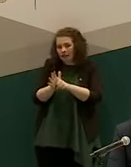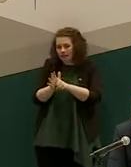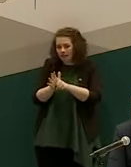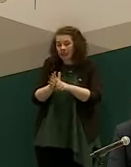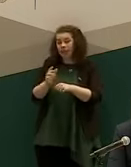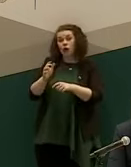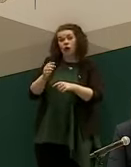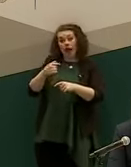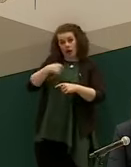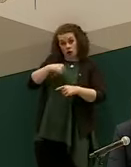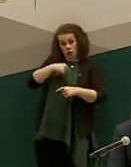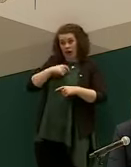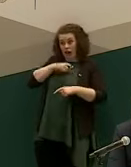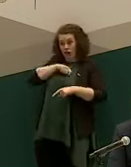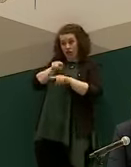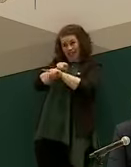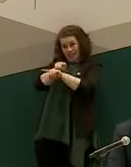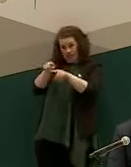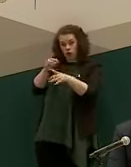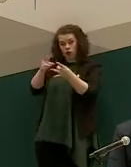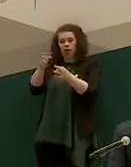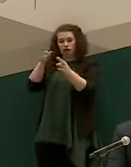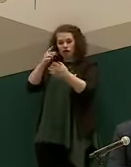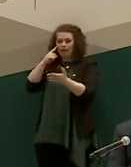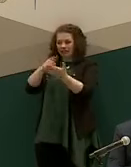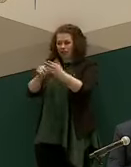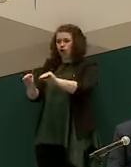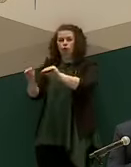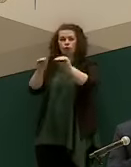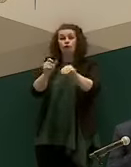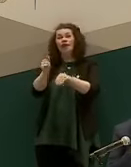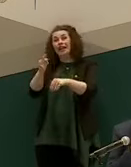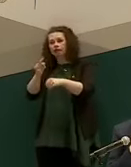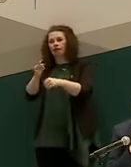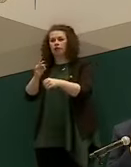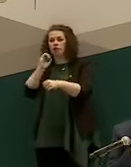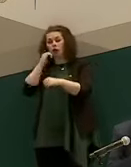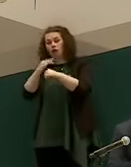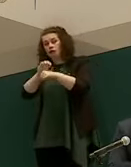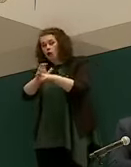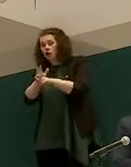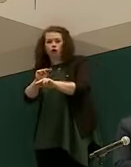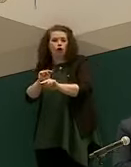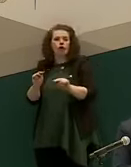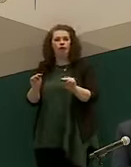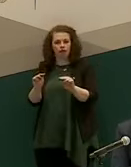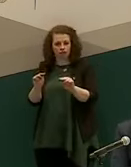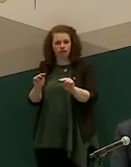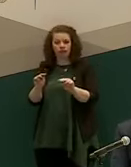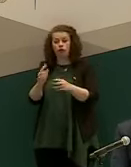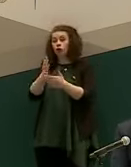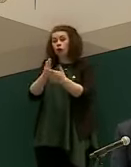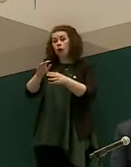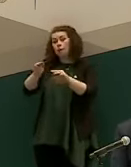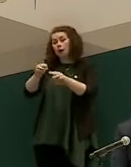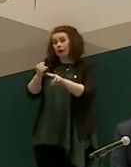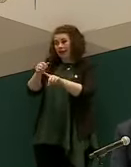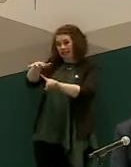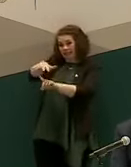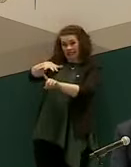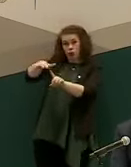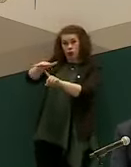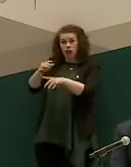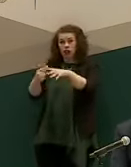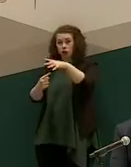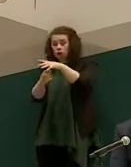clinical judgment is used for each individual case. And for many people in nursing home settings, there are comorbidities such as advanced